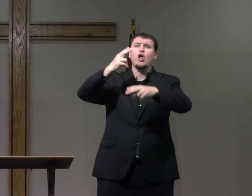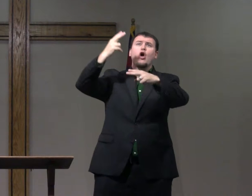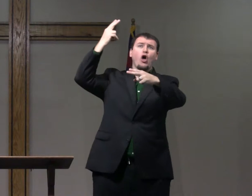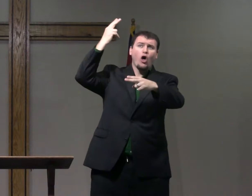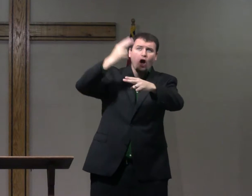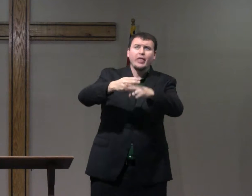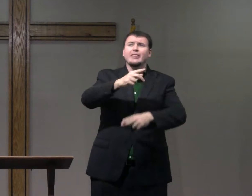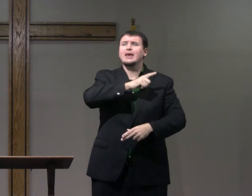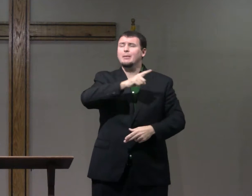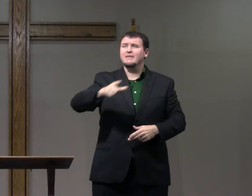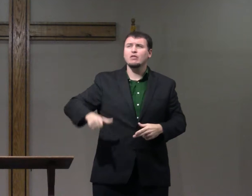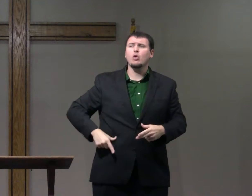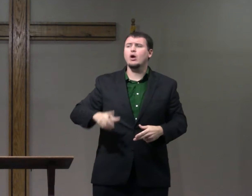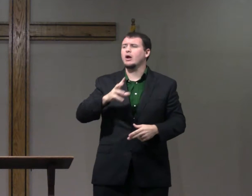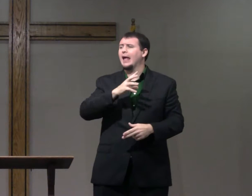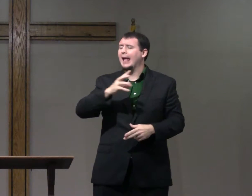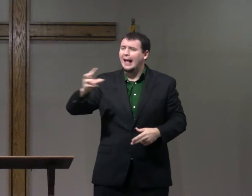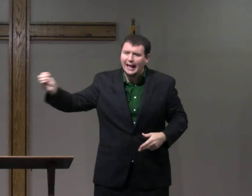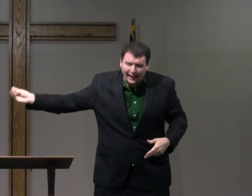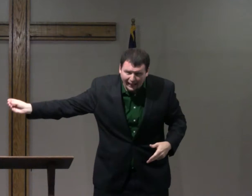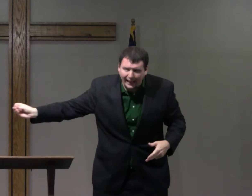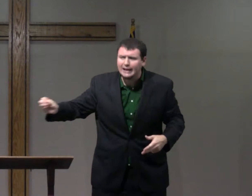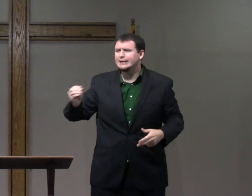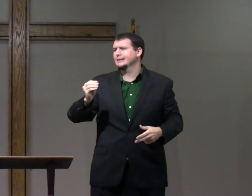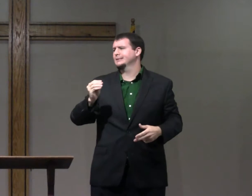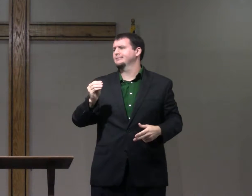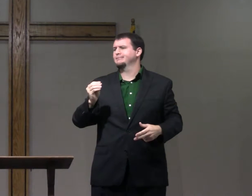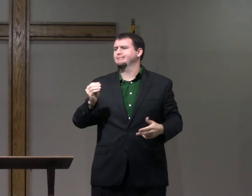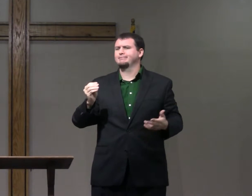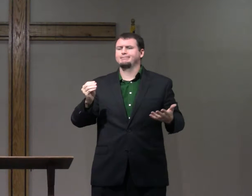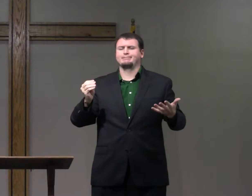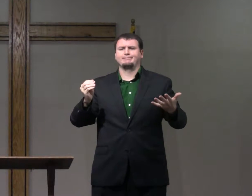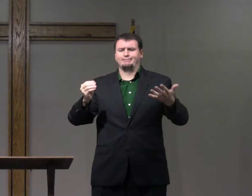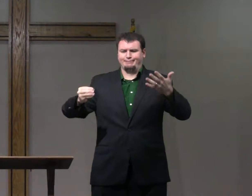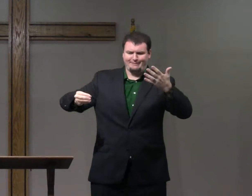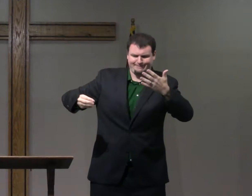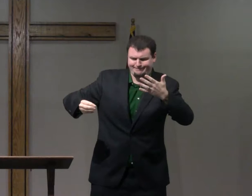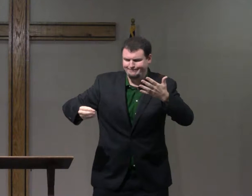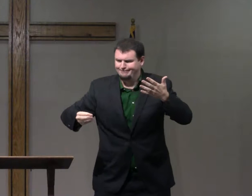says, "Whosoever shall call upon the name of the Lord and